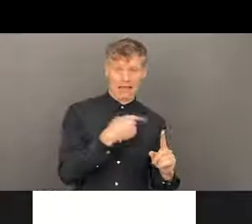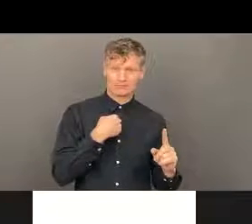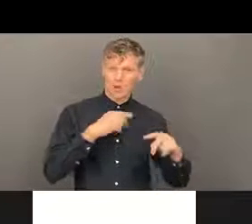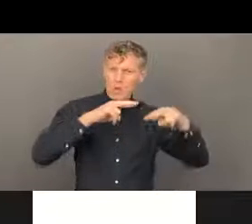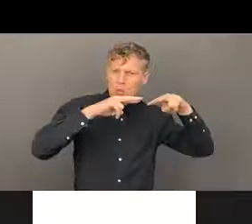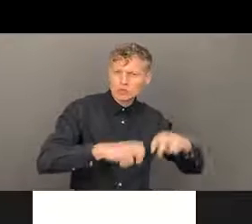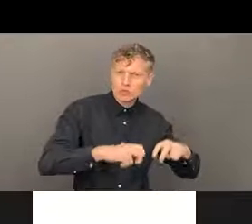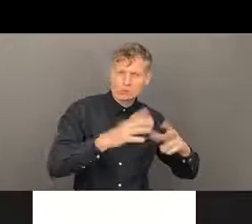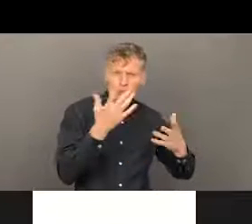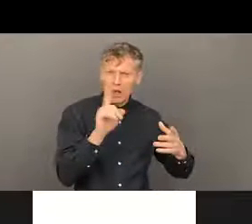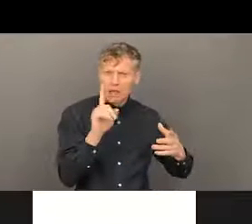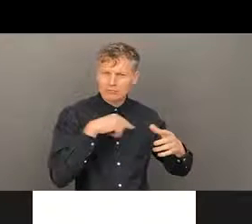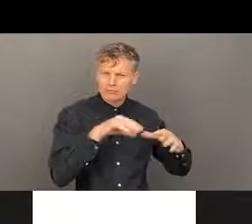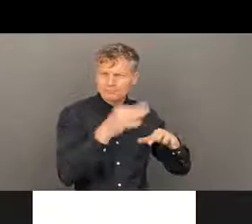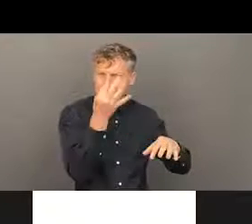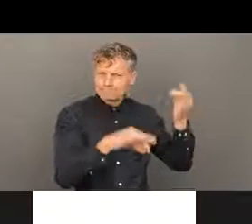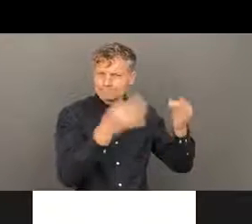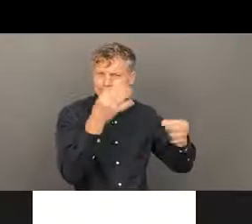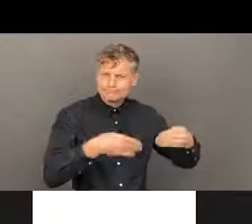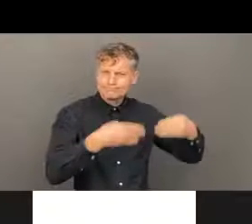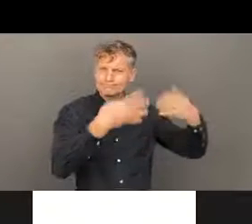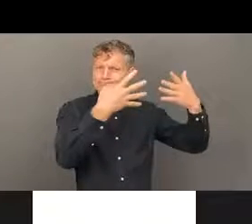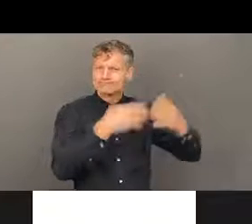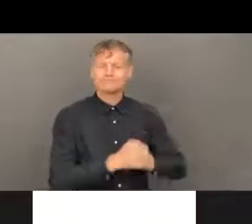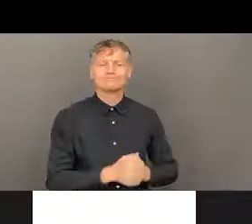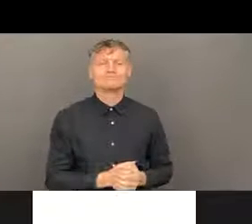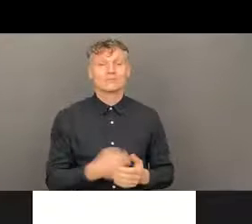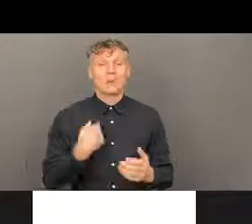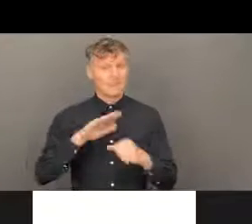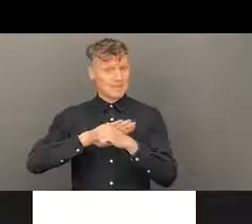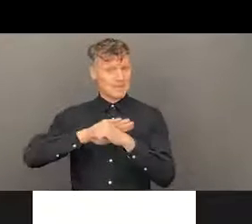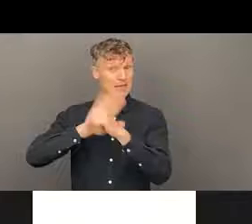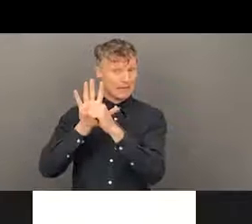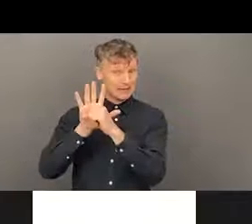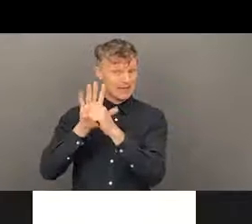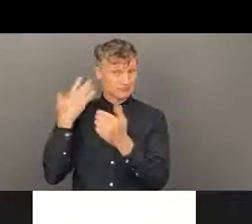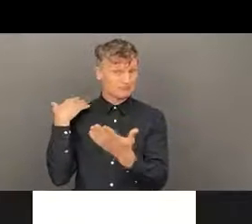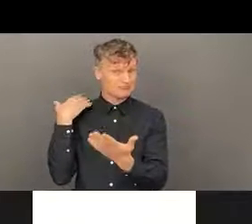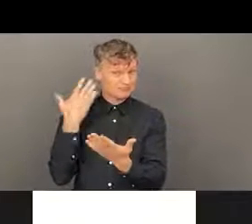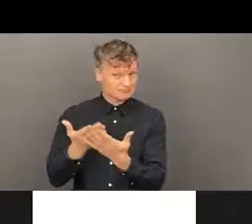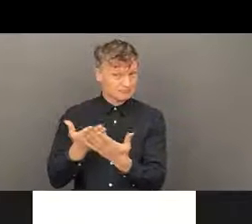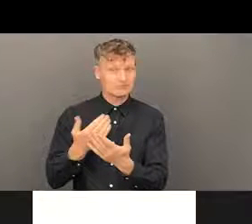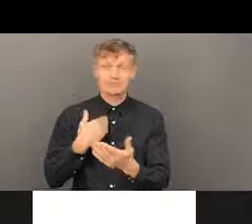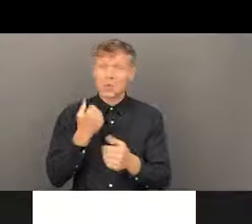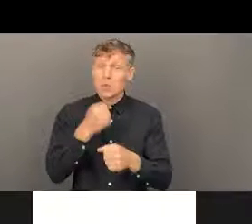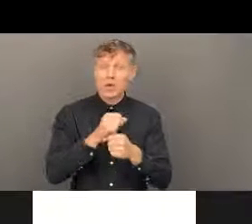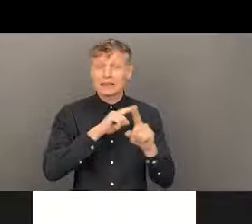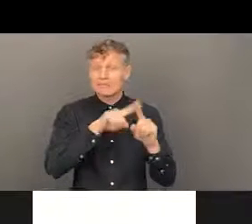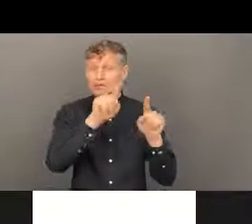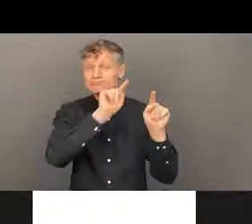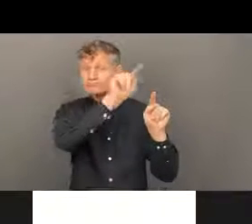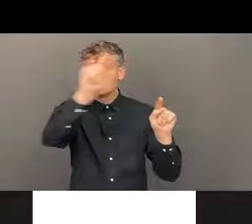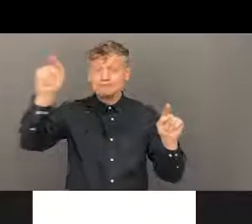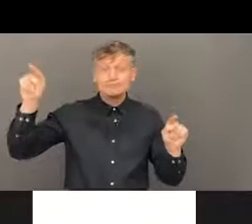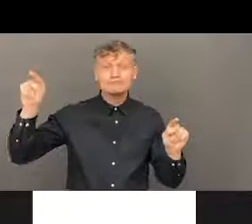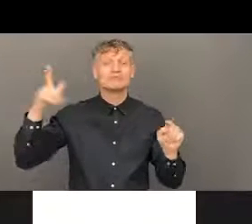during the pandemic, a lot of the organisations in the EU consortium